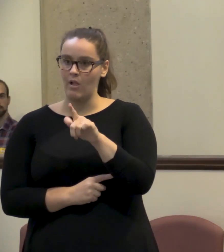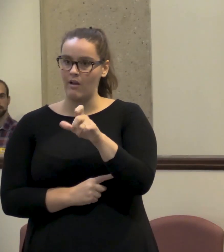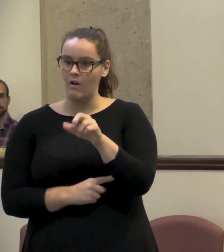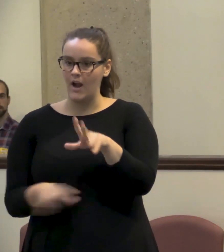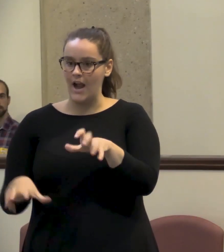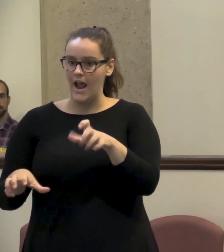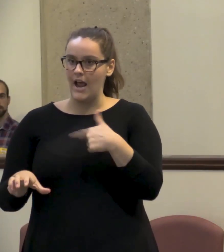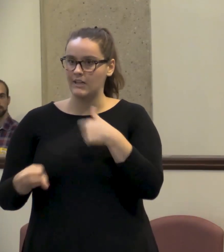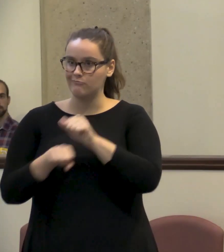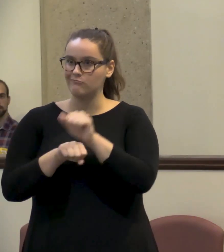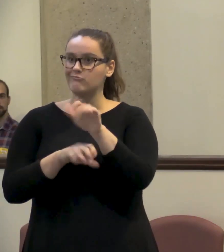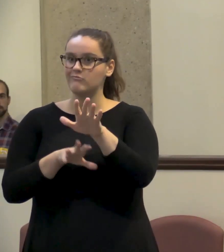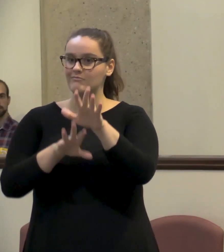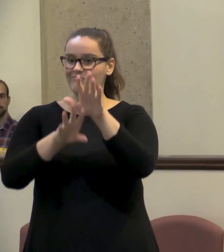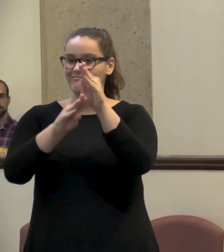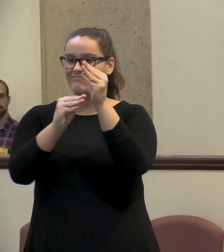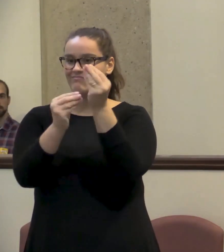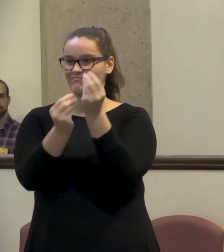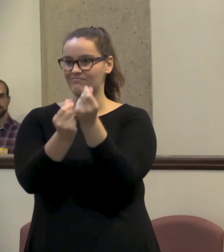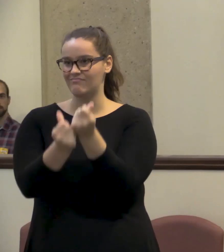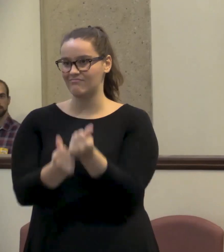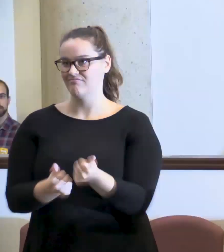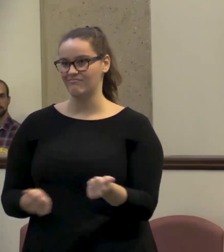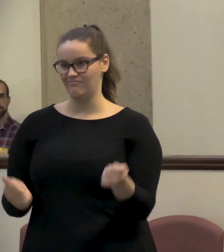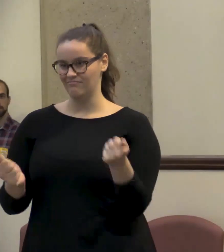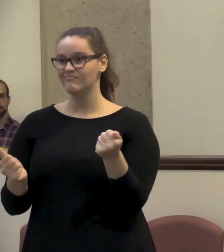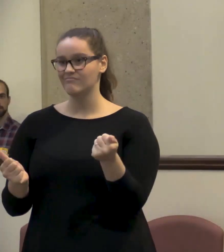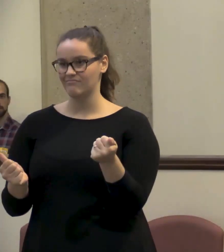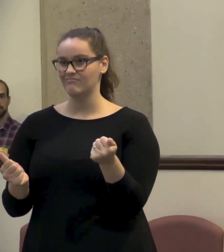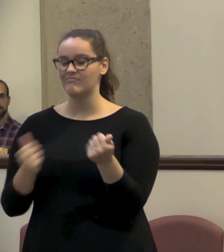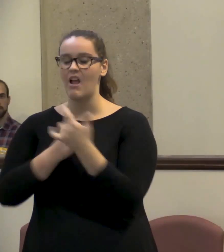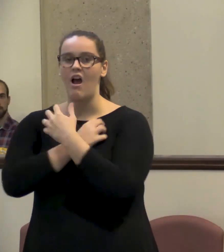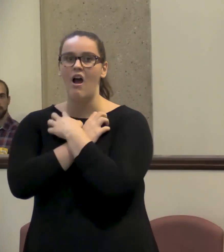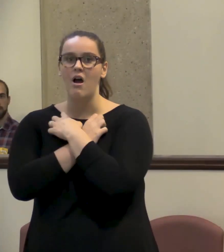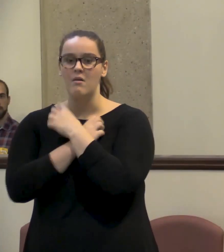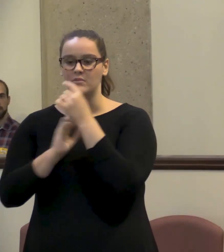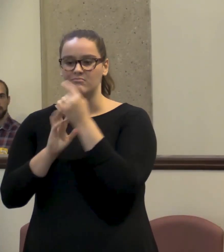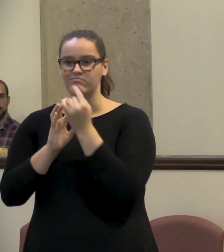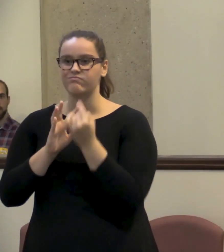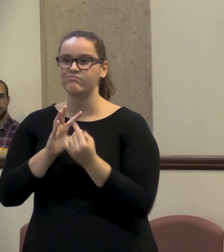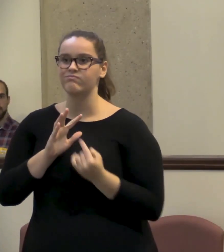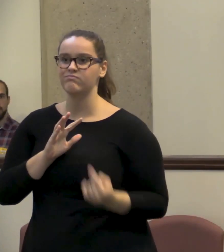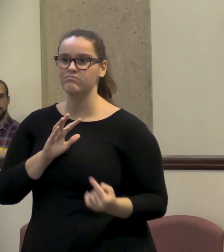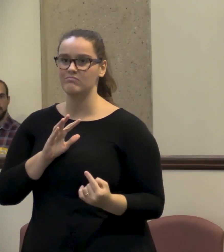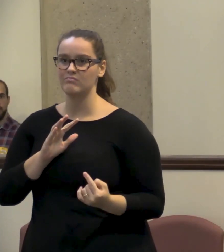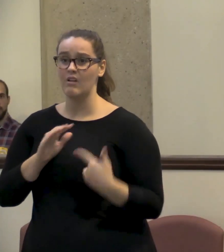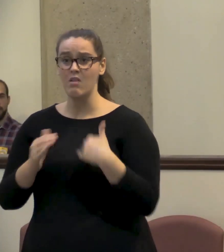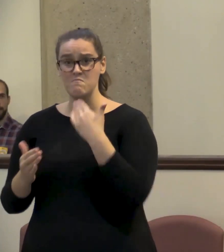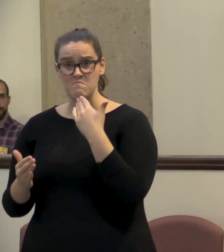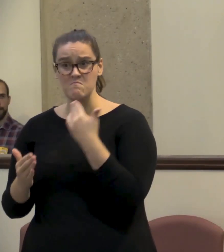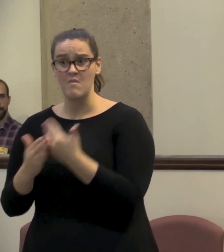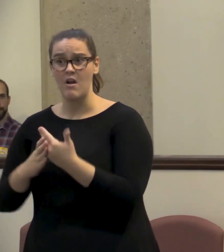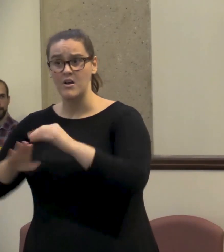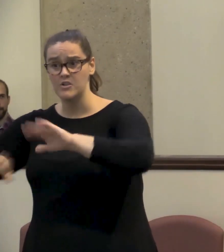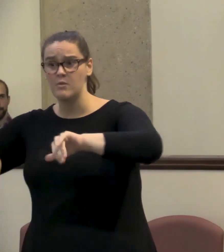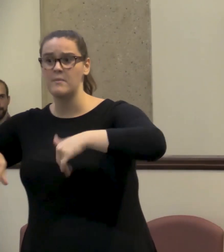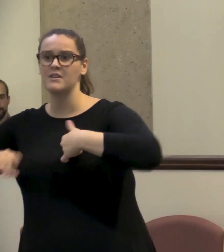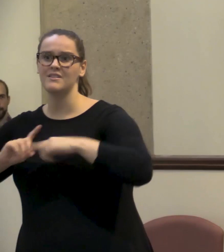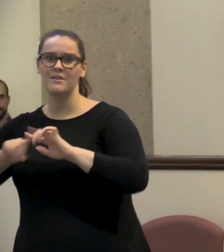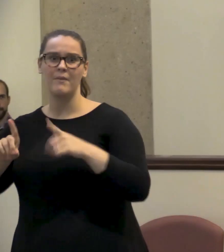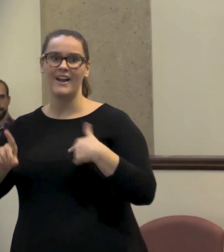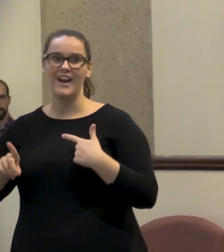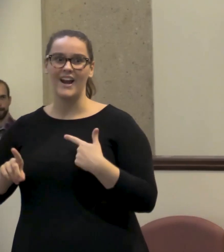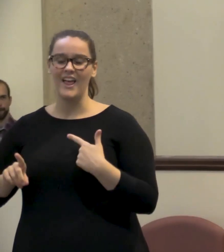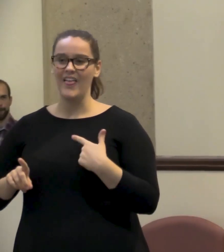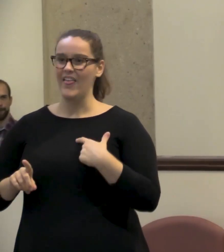continues to melt away. The polar bears are drowning because they're good swimmers, but they're not indestructible, and